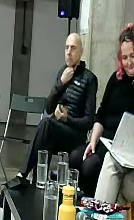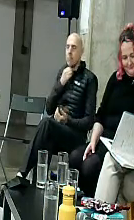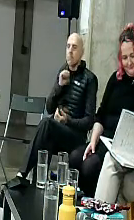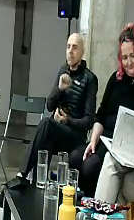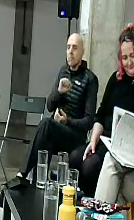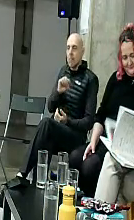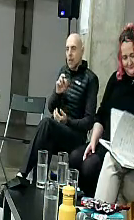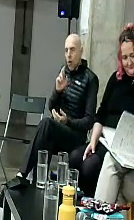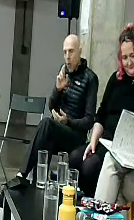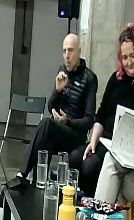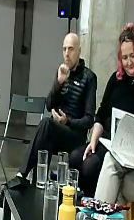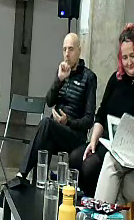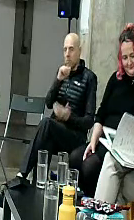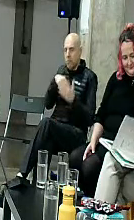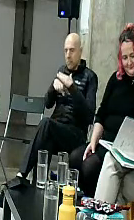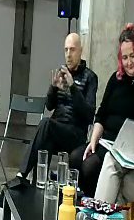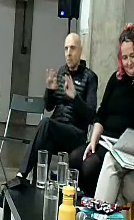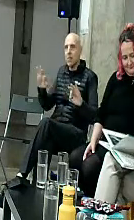peace.